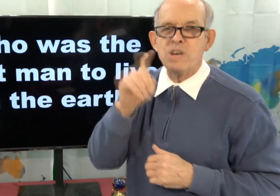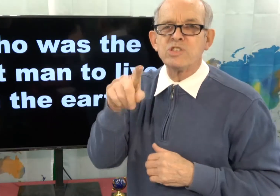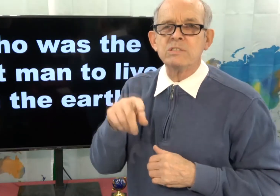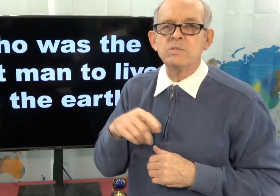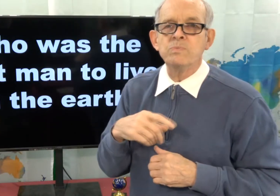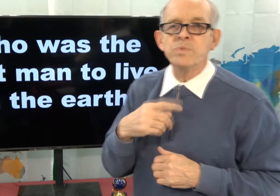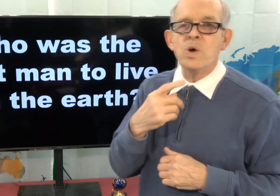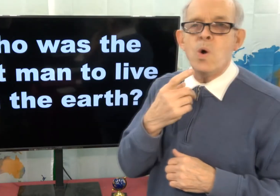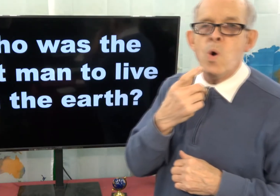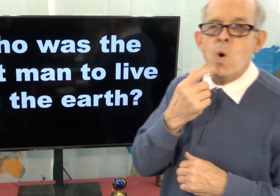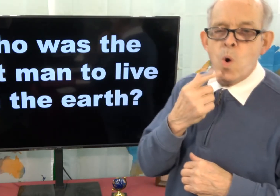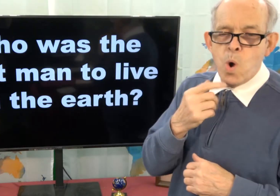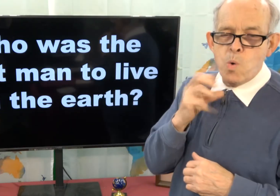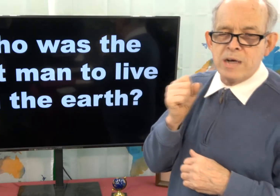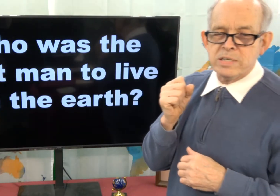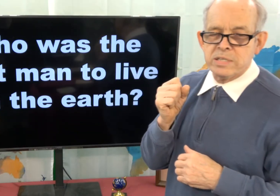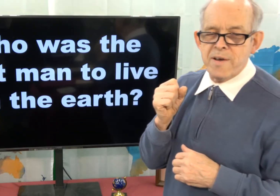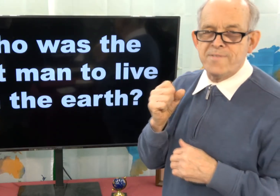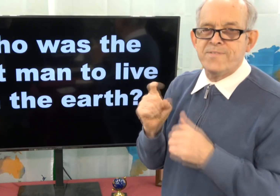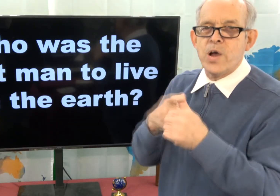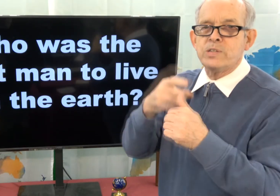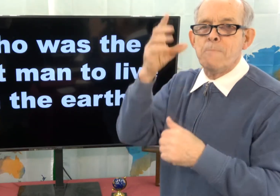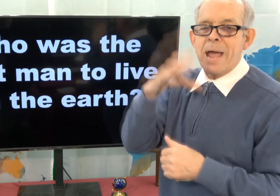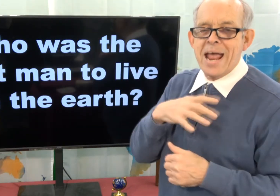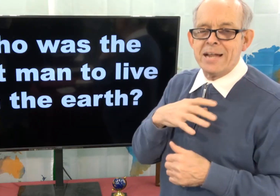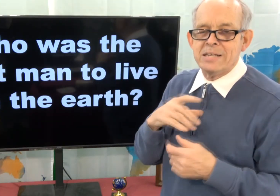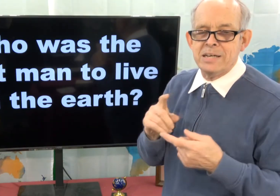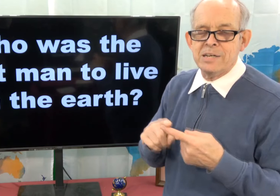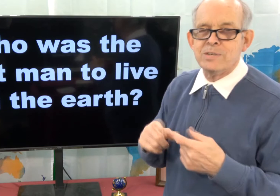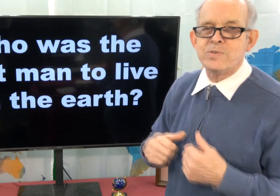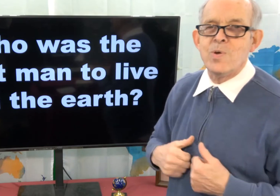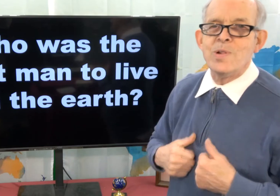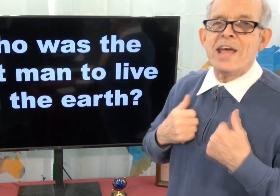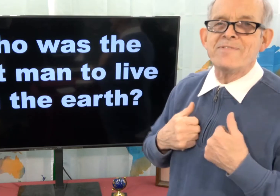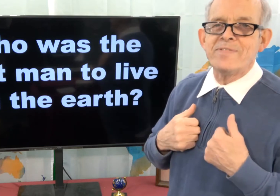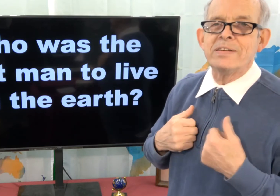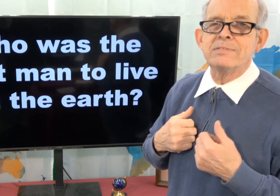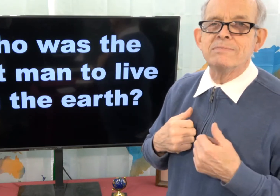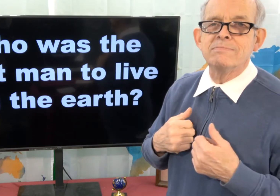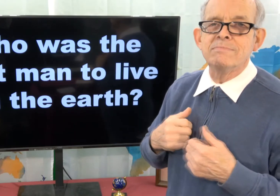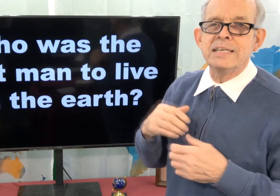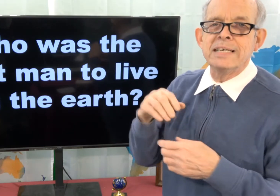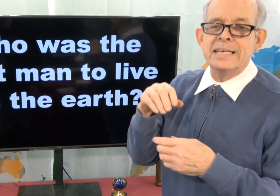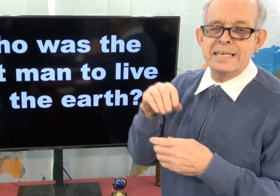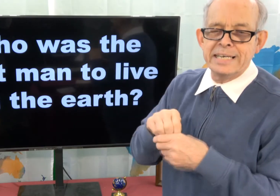Question. Who was the first man to live in the